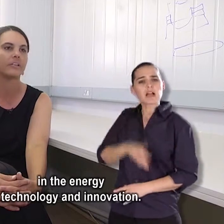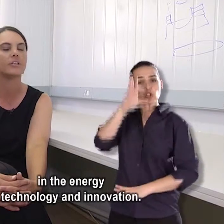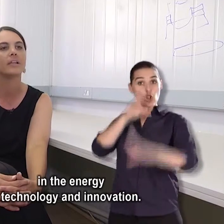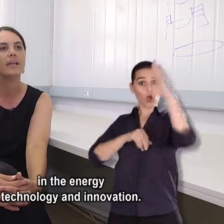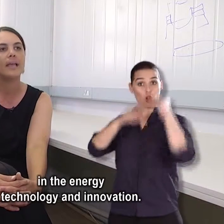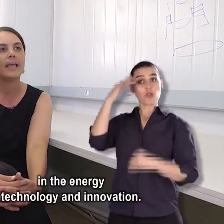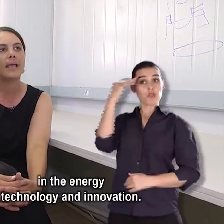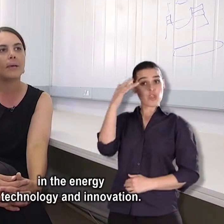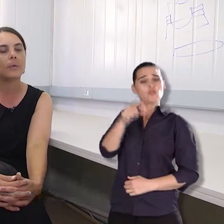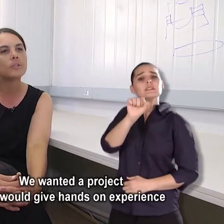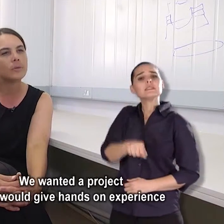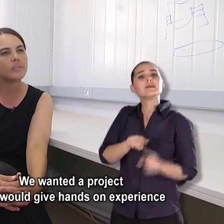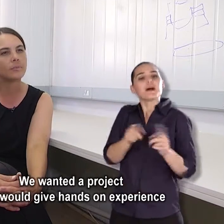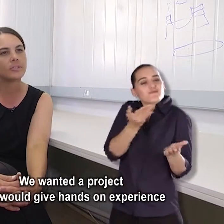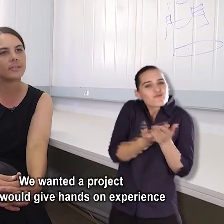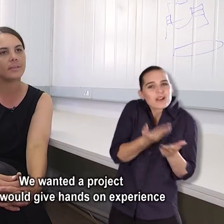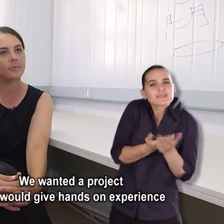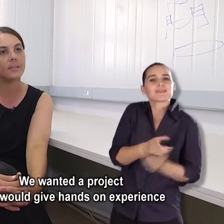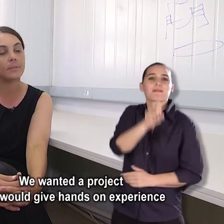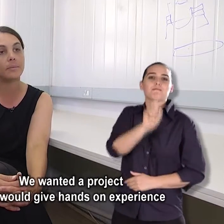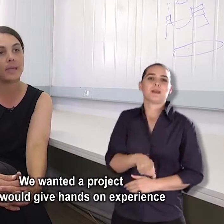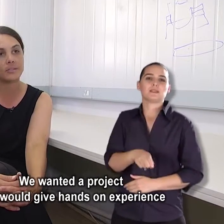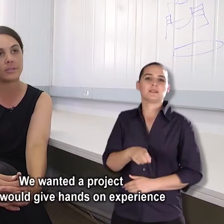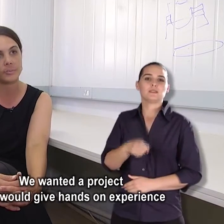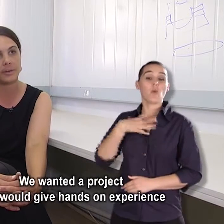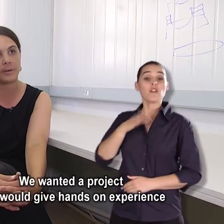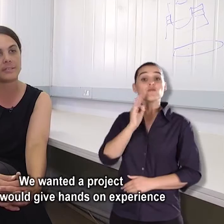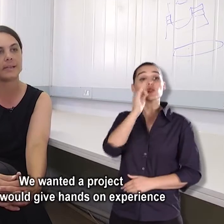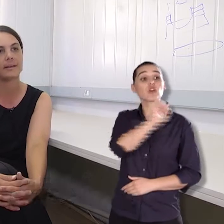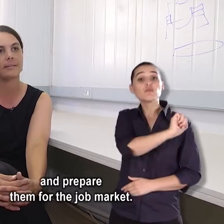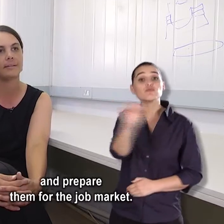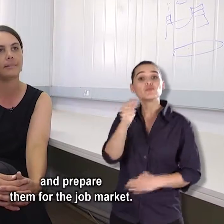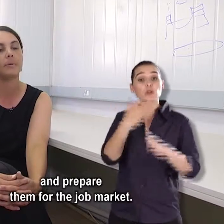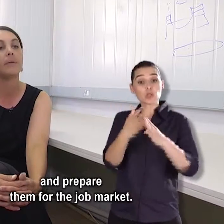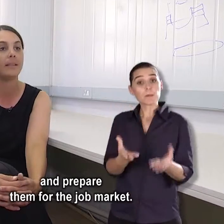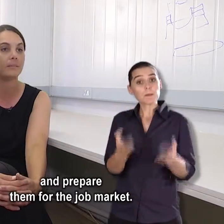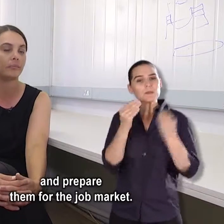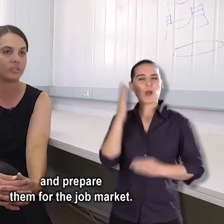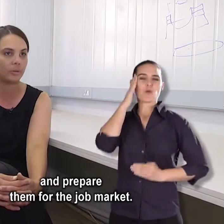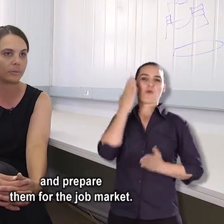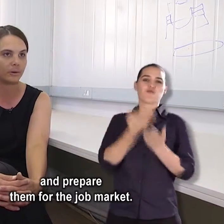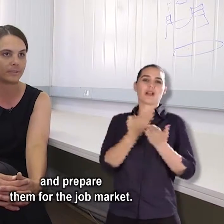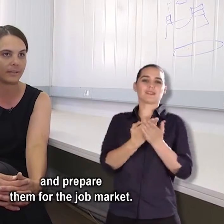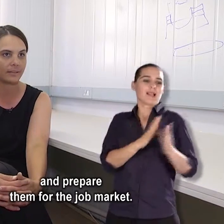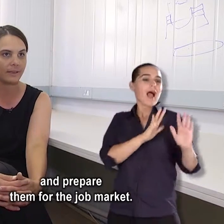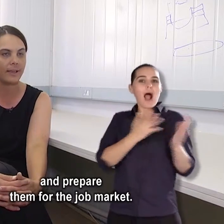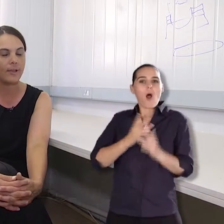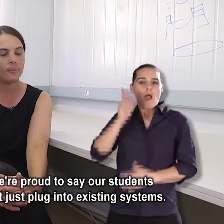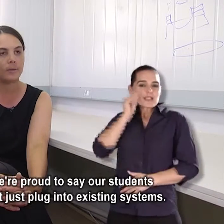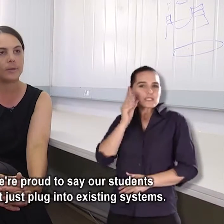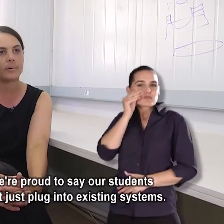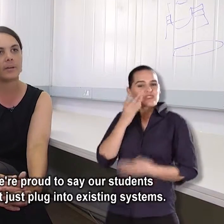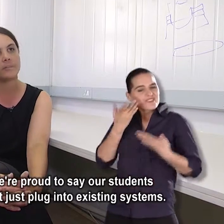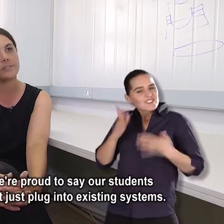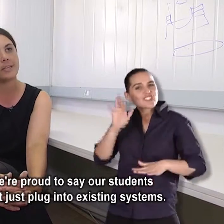and innovation. We also wanted a project that would give them hands-on experience and prepare them for the job market out there.